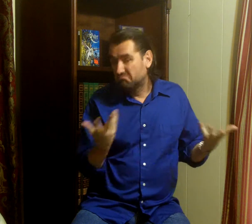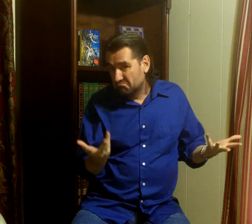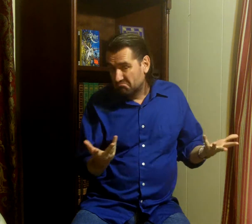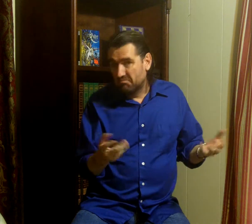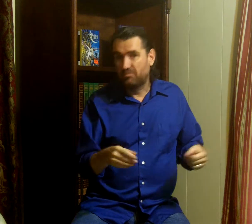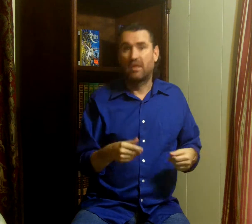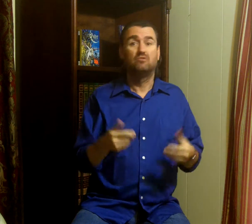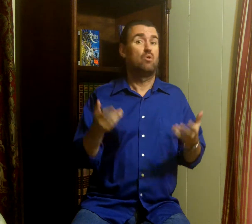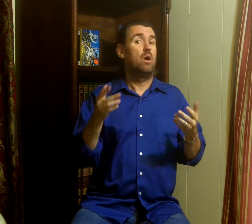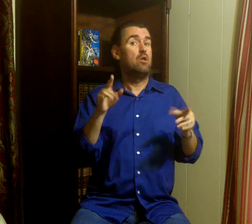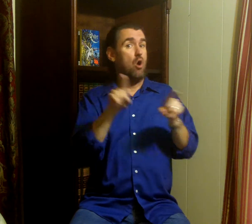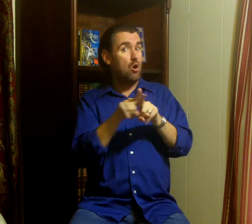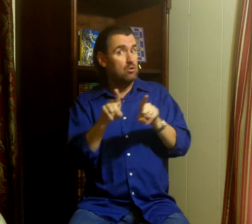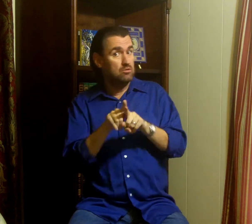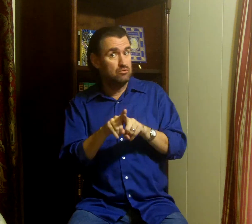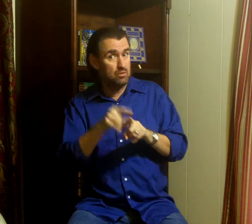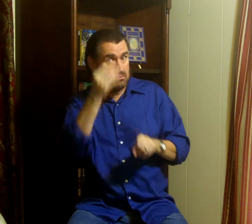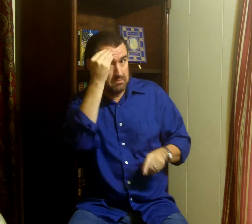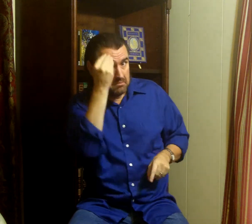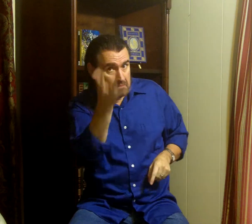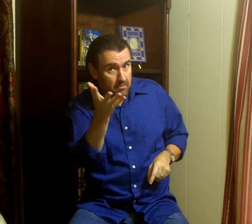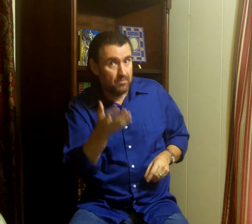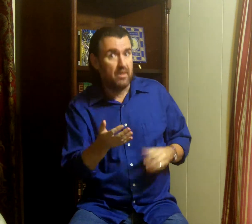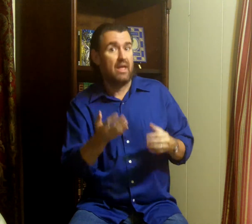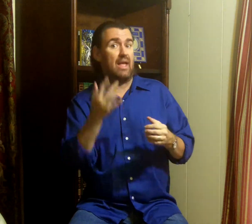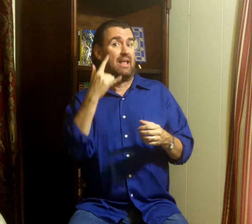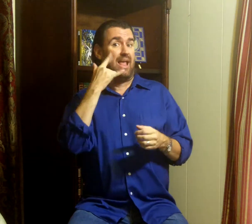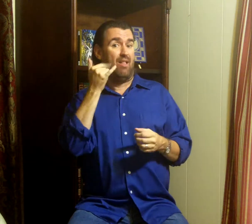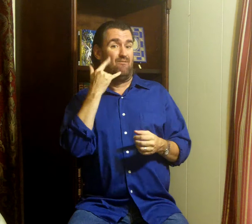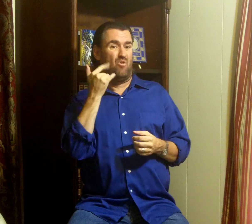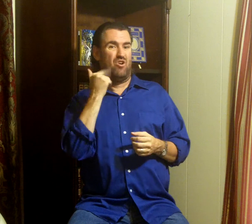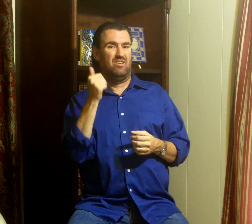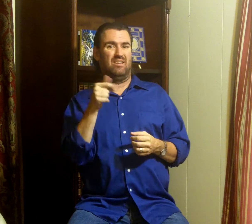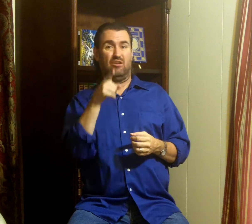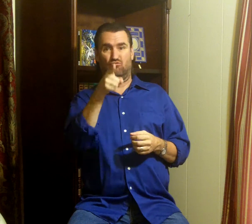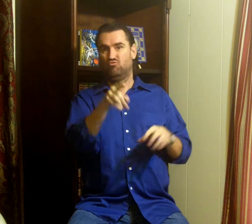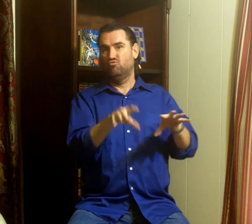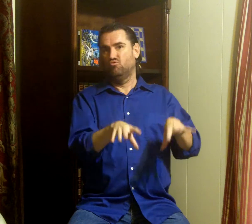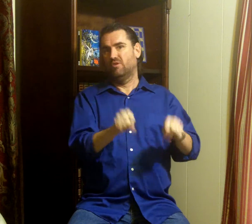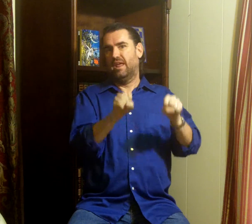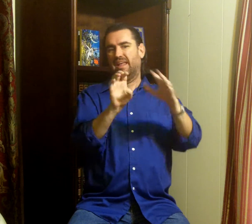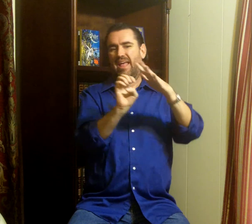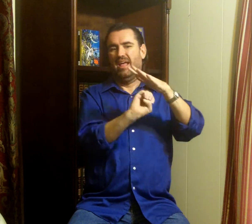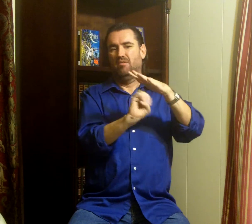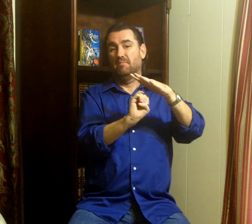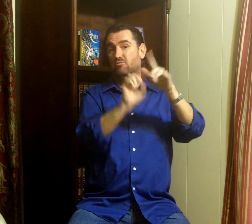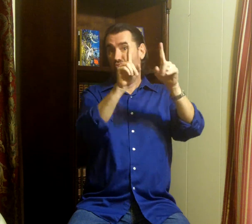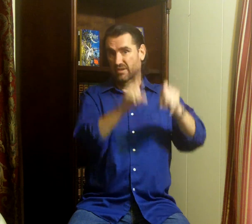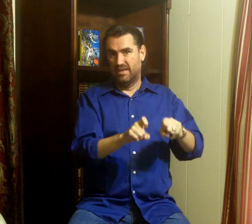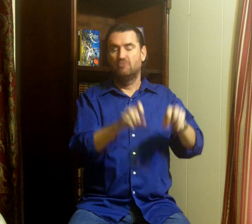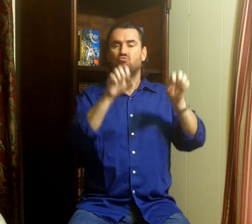you can pass, as long as you pass one of the levels, you can work in any of the levels. So just keep that in